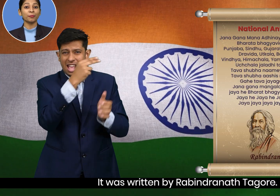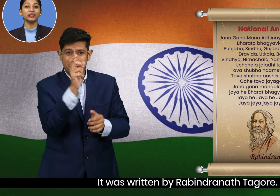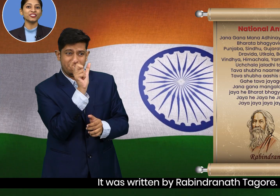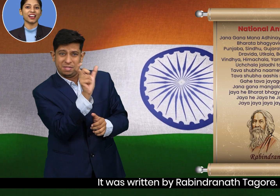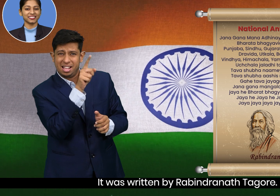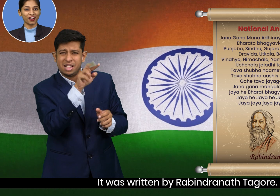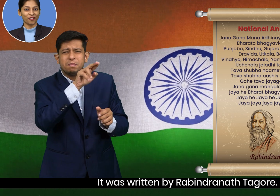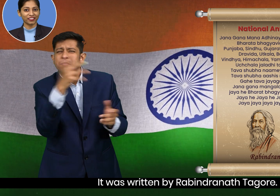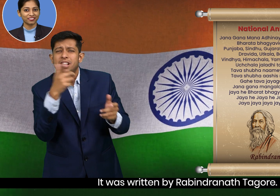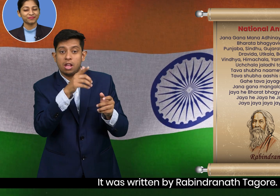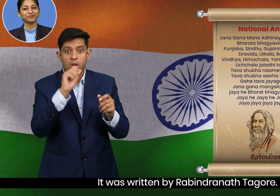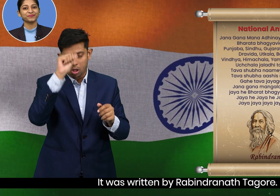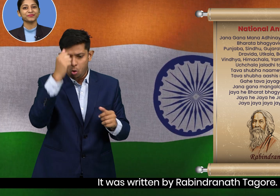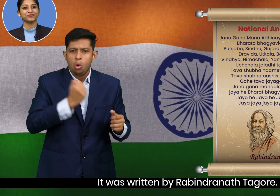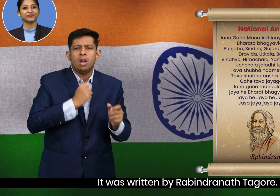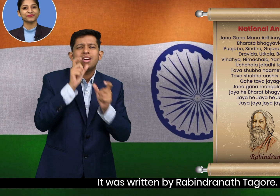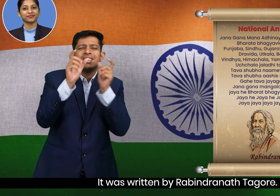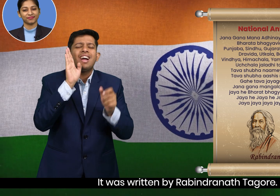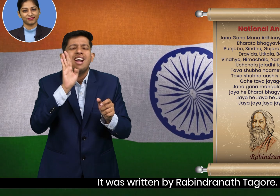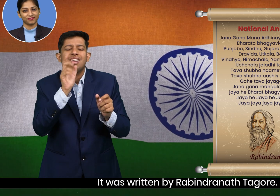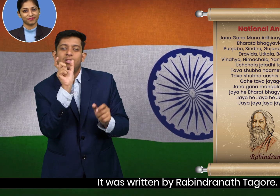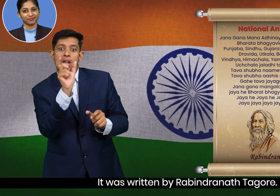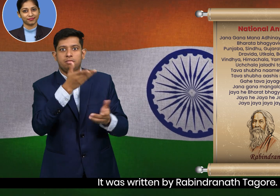by Rabindranath Tagore.